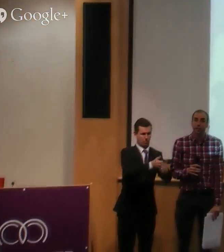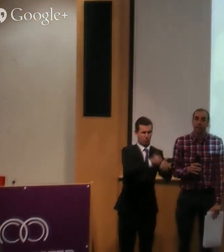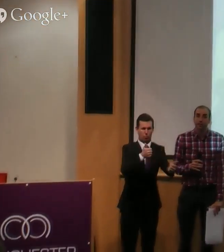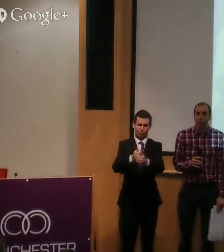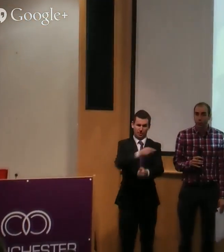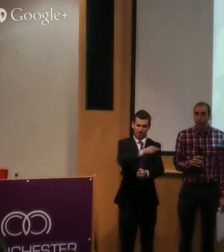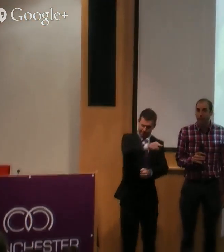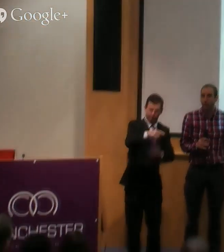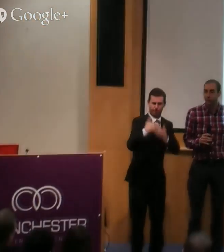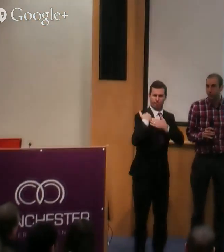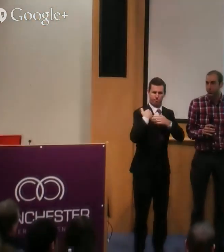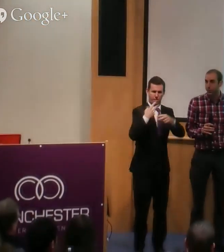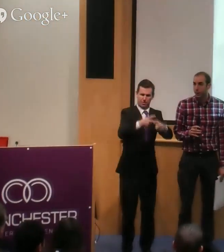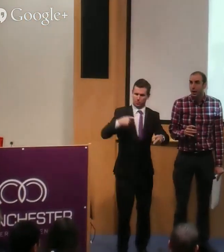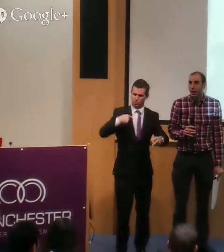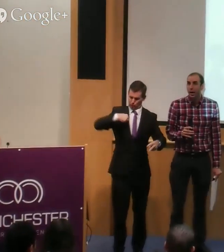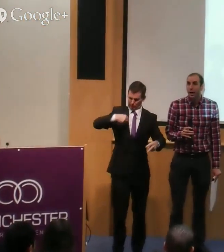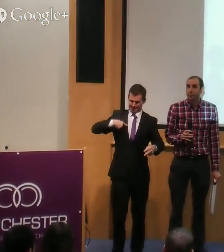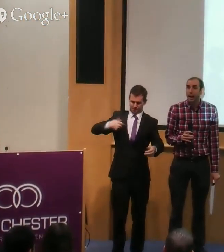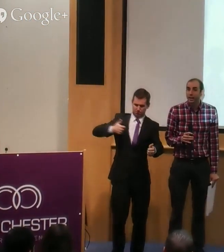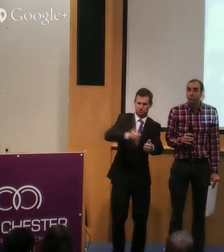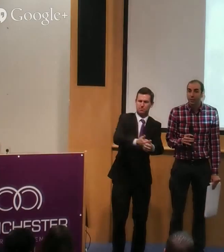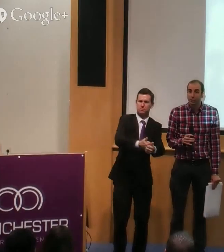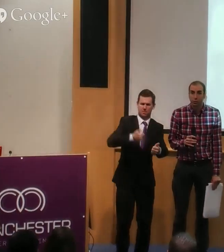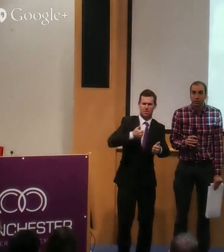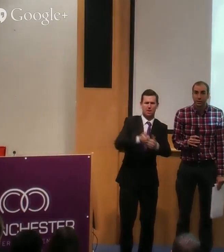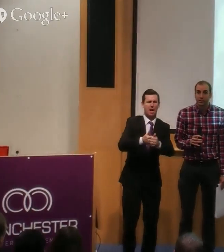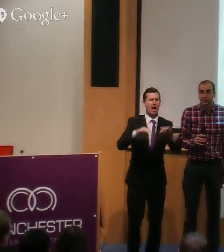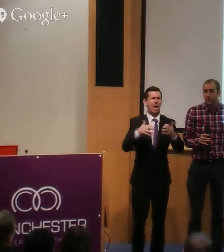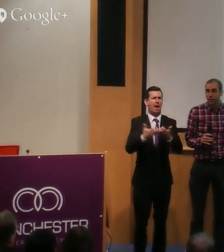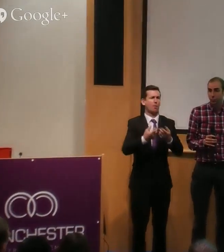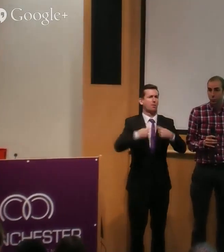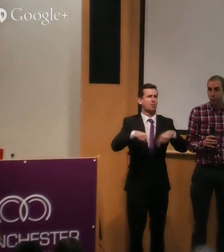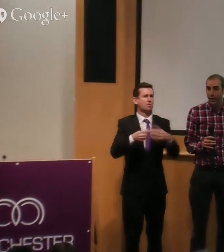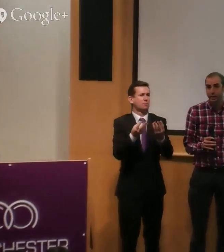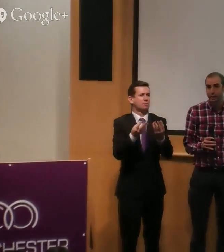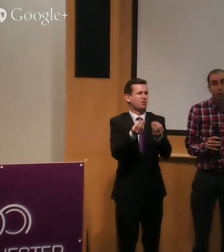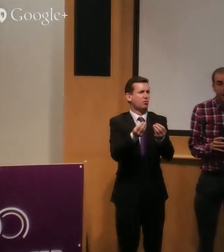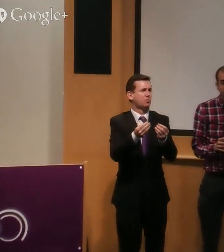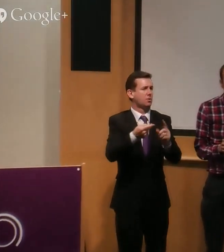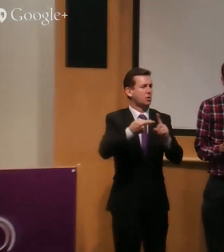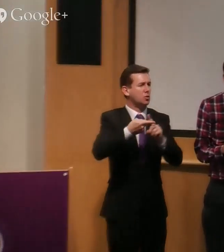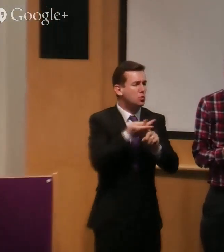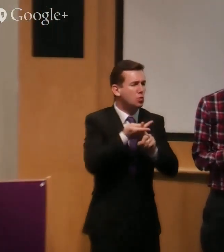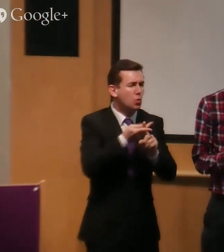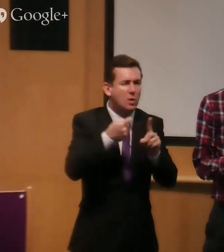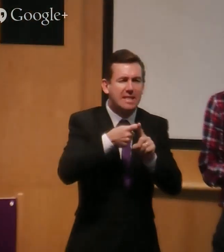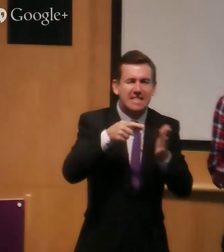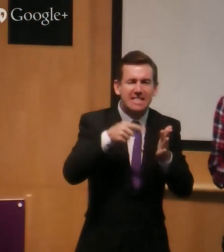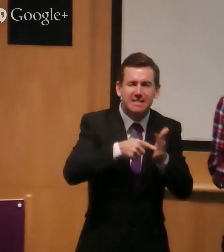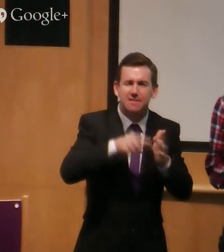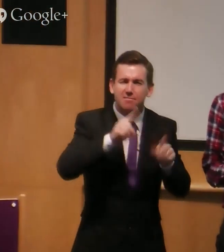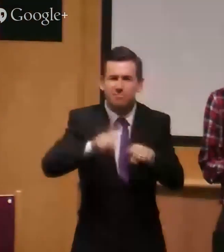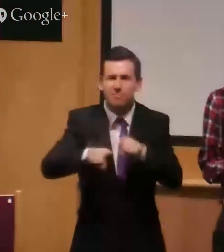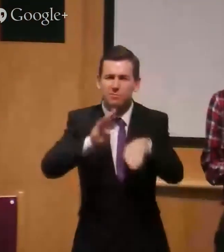we do that through providing resources, toolkits, training, and we also have a membership